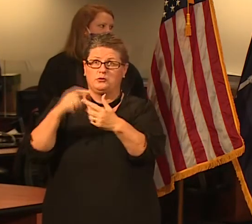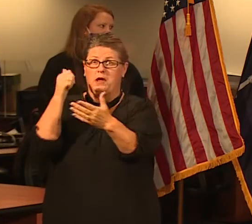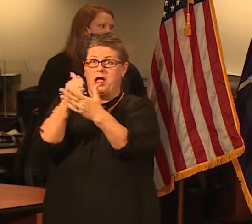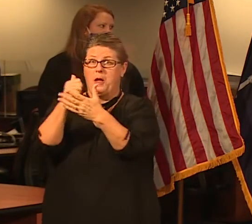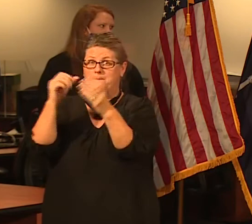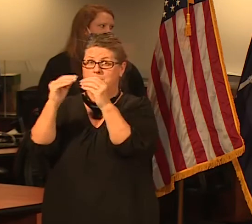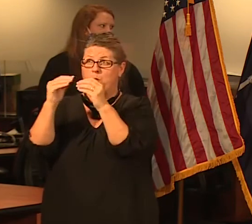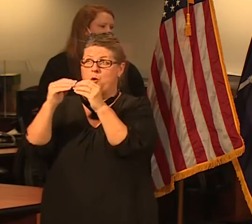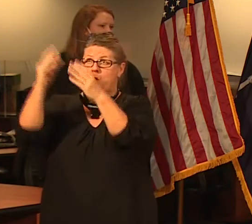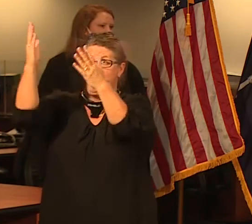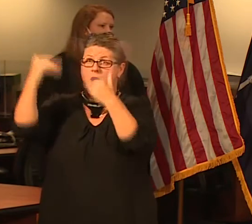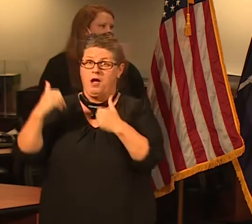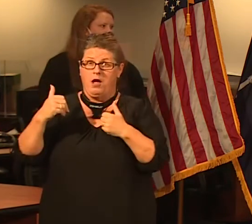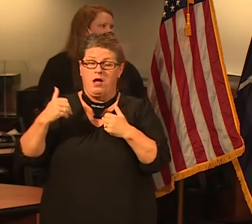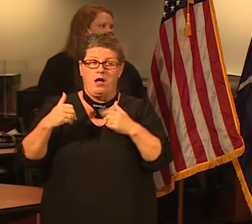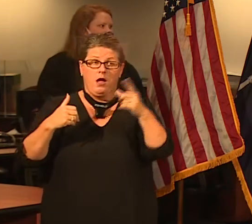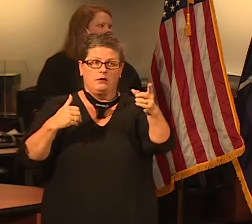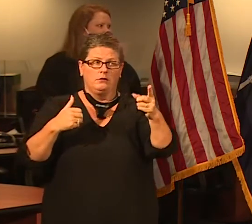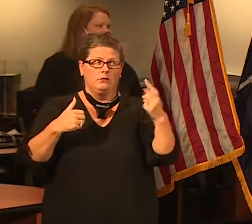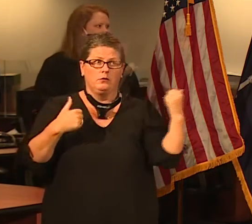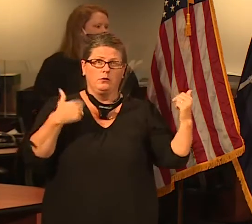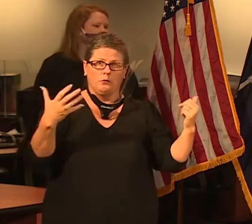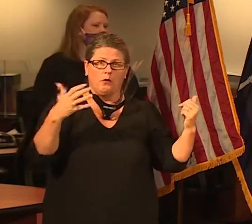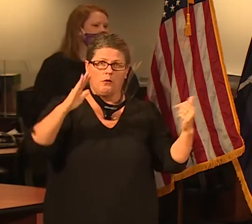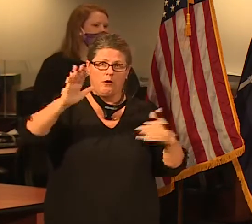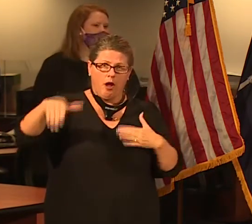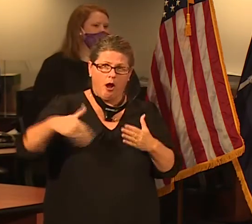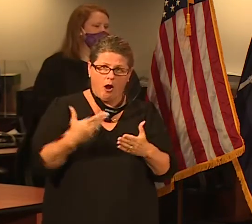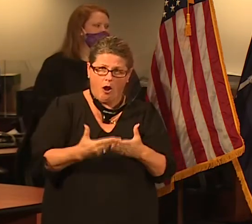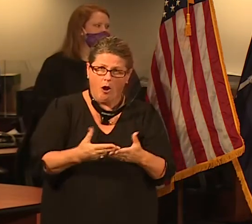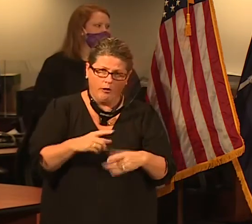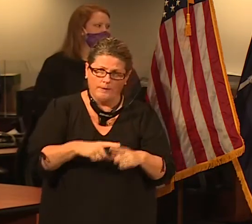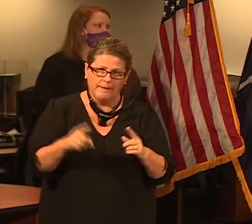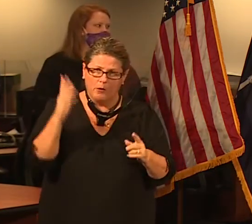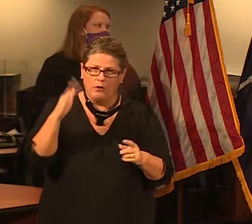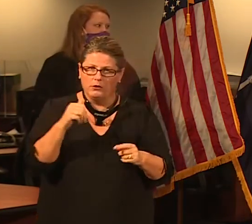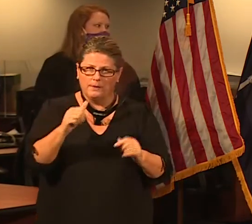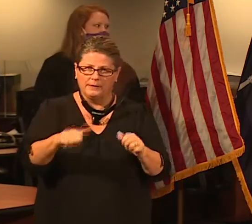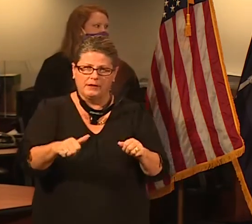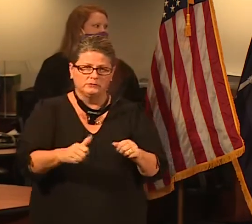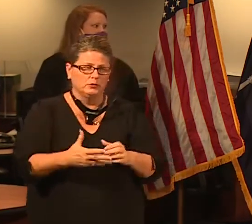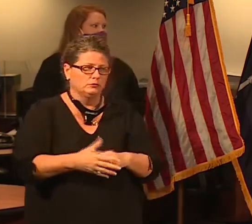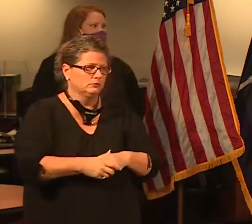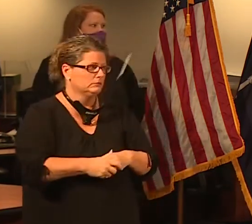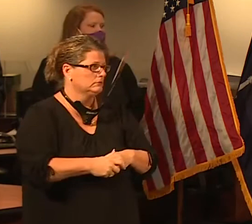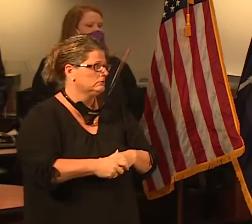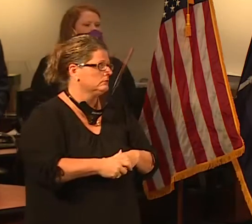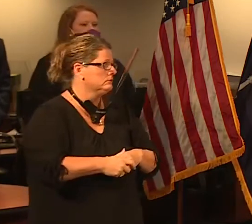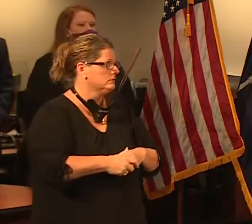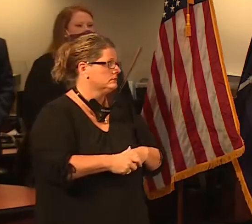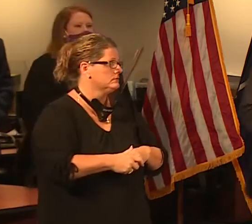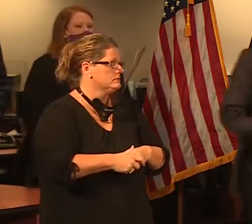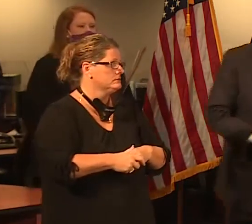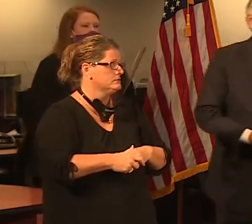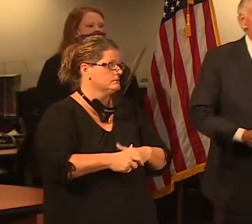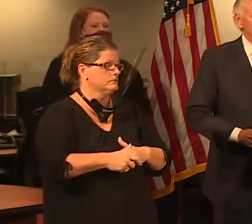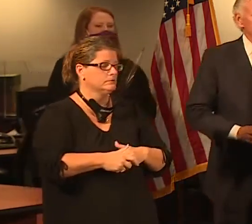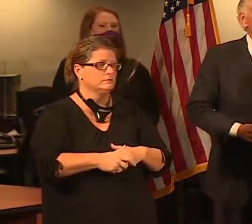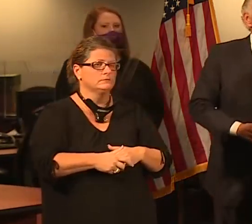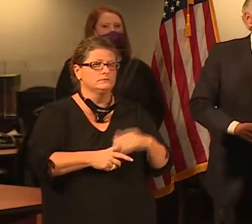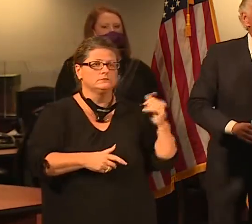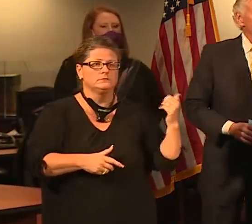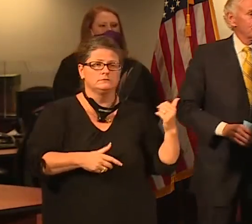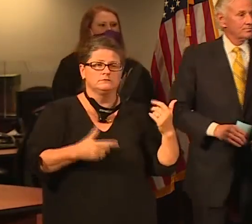Yeah, I'll the state's answer that, COVID all problems? of them. Okay. But that's not going to be possible at the beginning. Would you like to, Mr. White? Yeah,